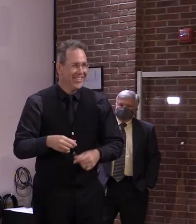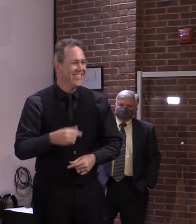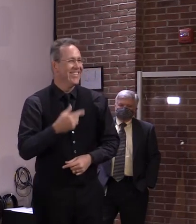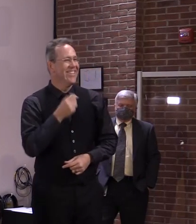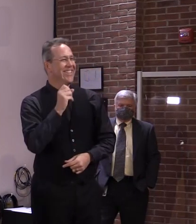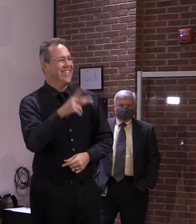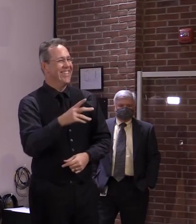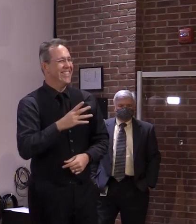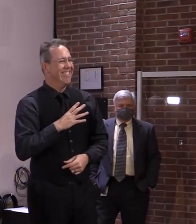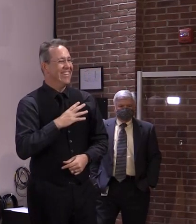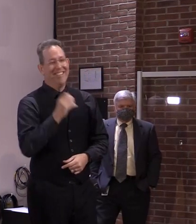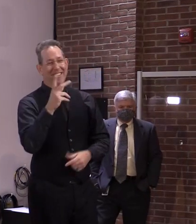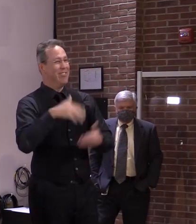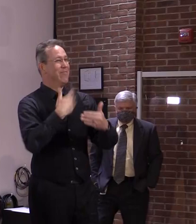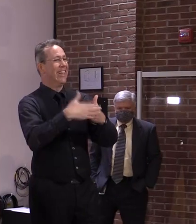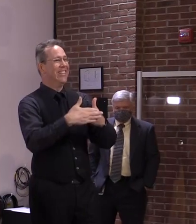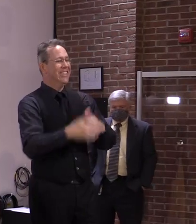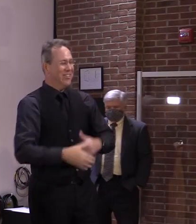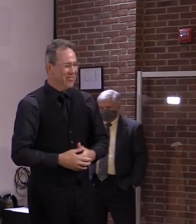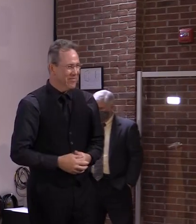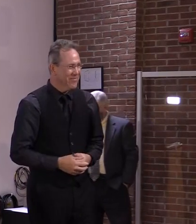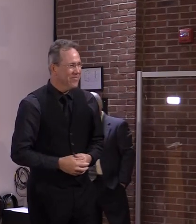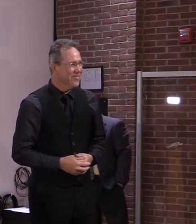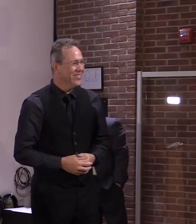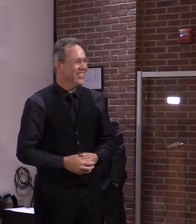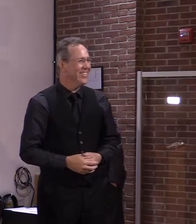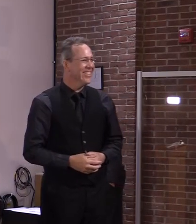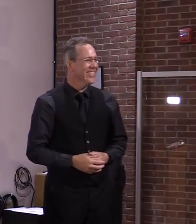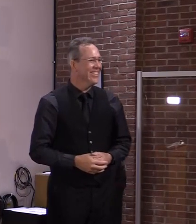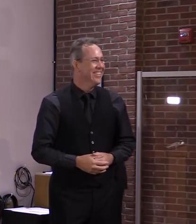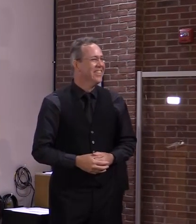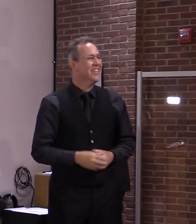All right, we'll move on to Joe Lee Sherman, Local 22, Local 44.